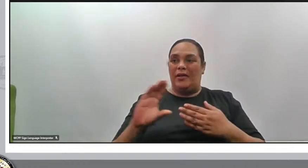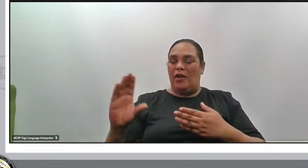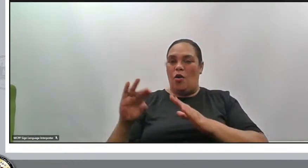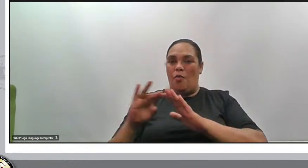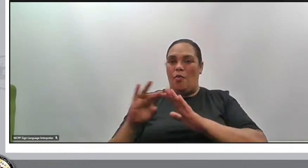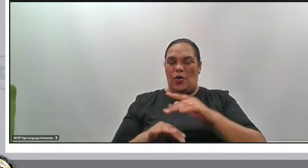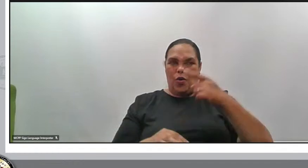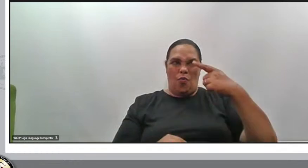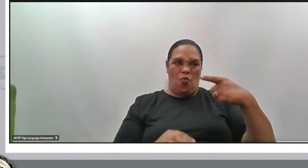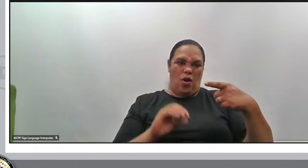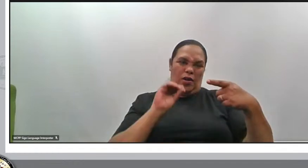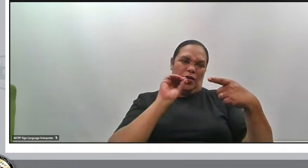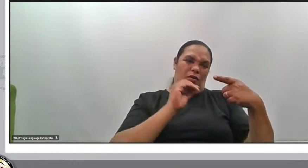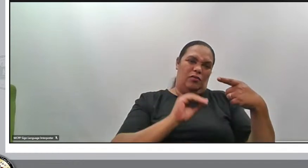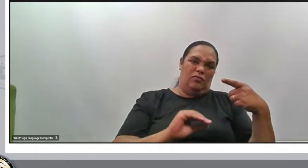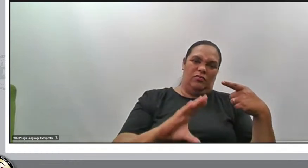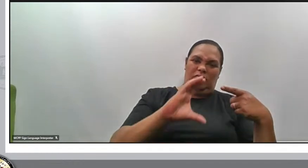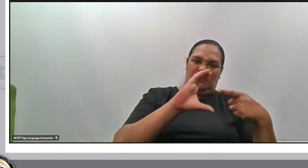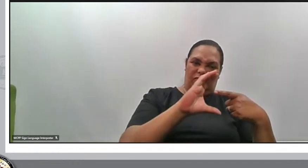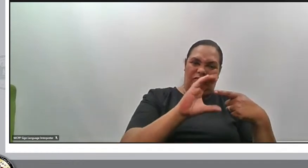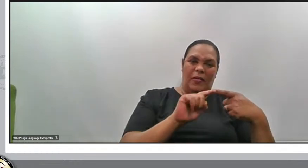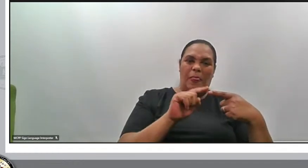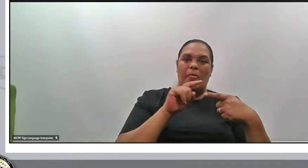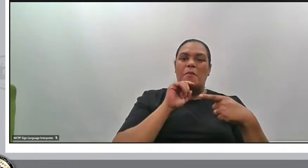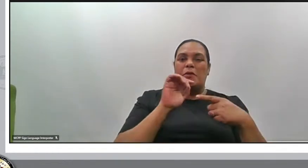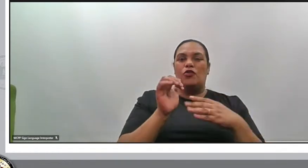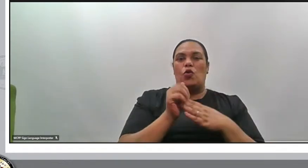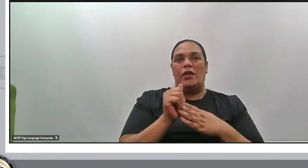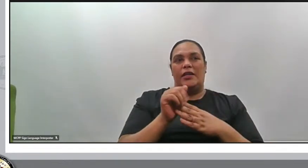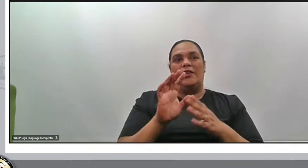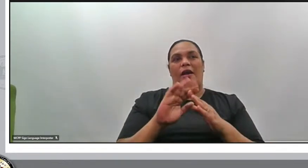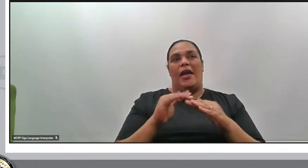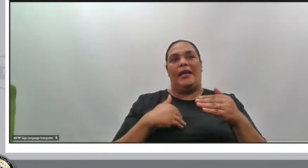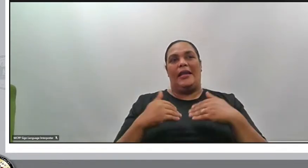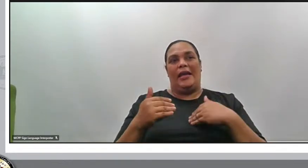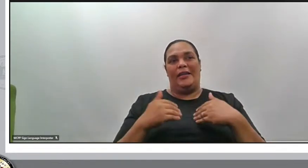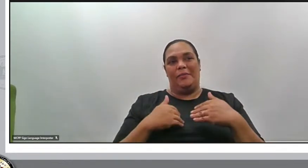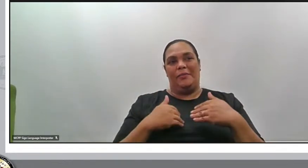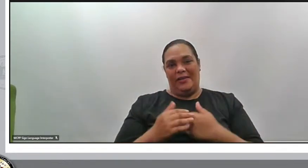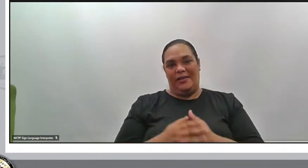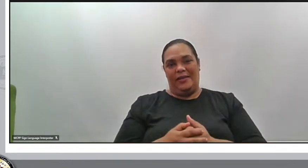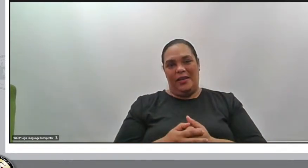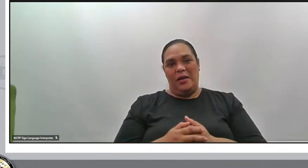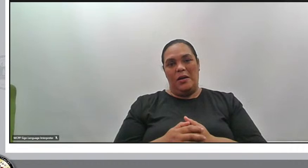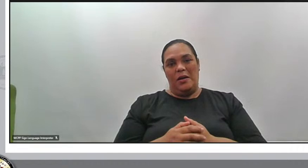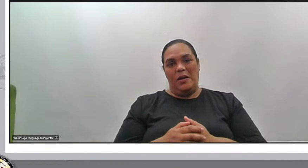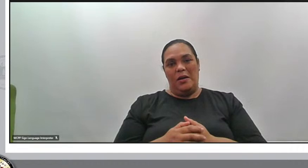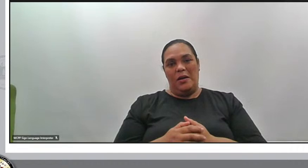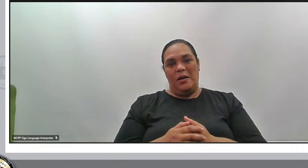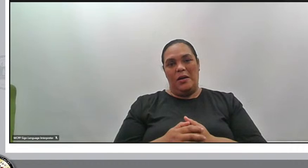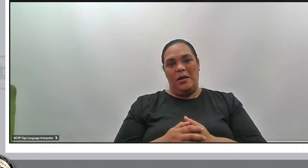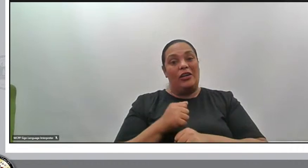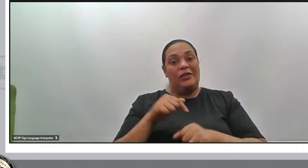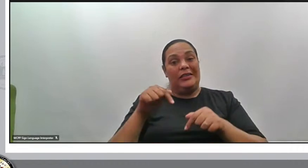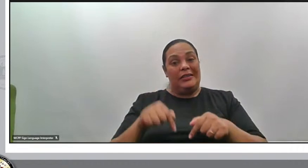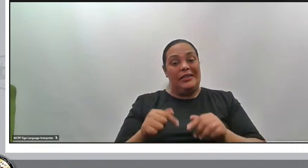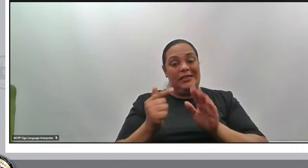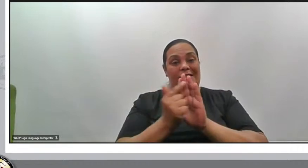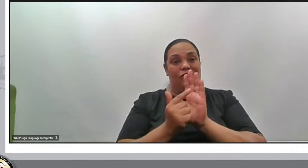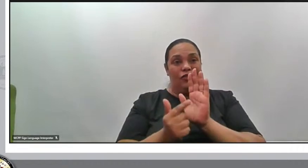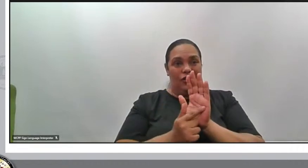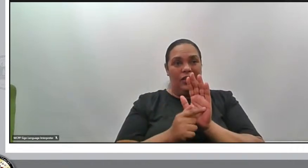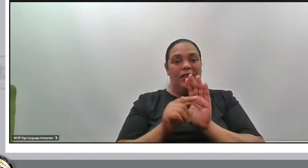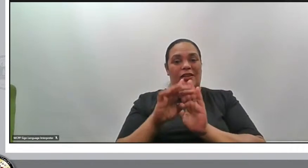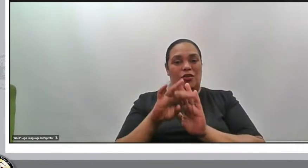one, which is your leadership and administration. the core functions of this legislature is